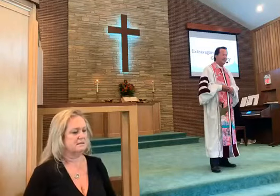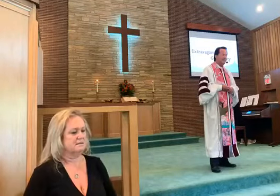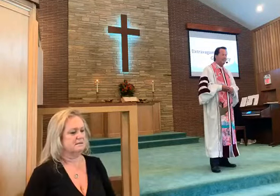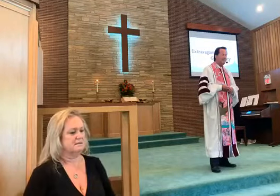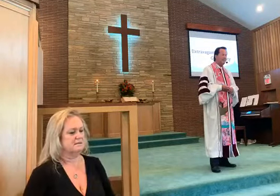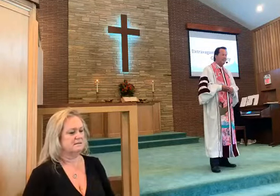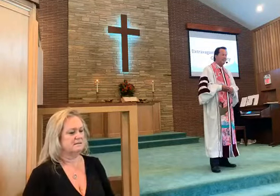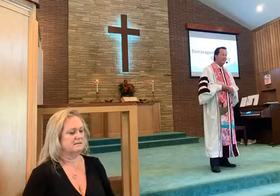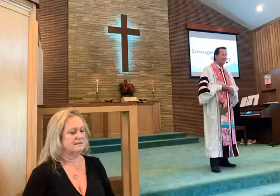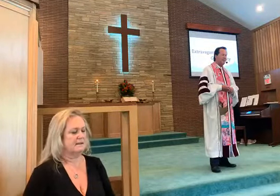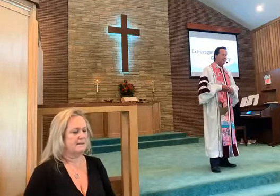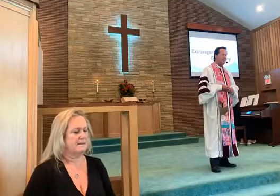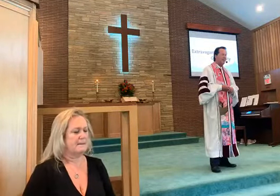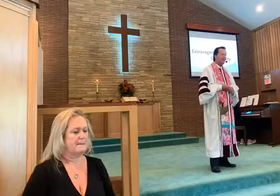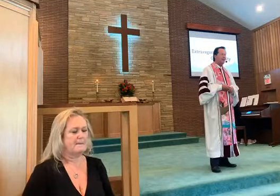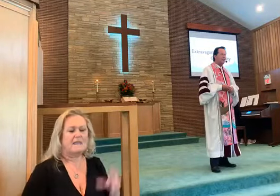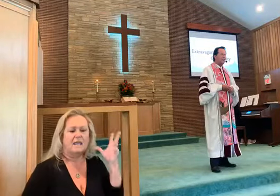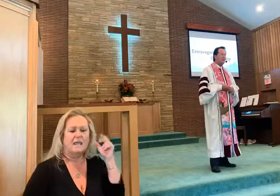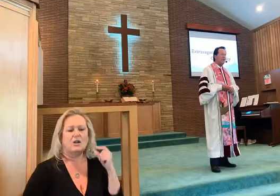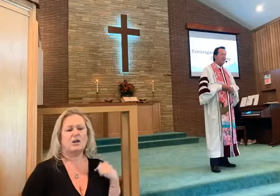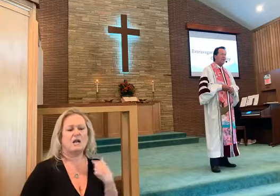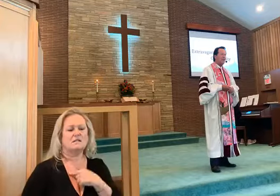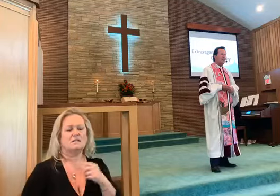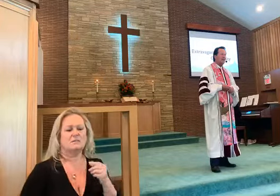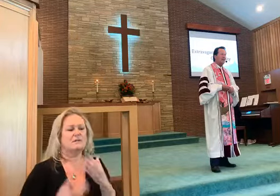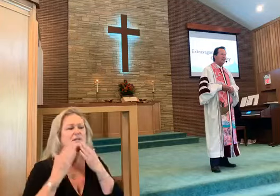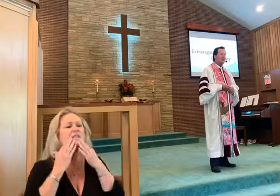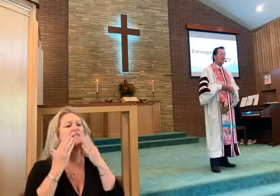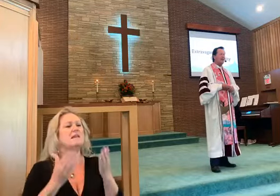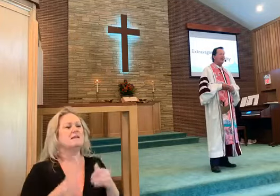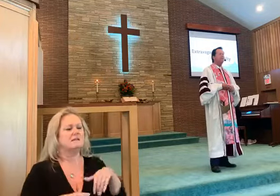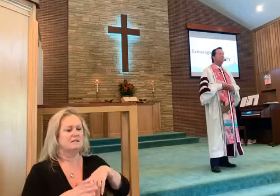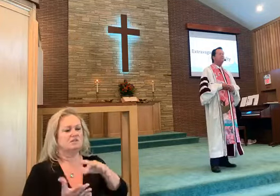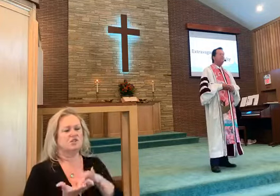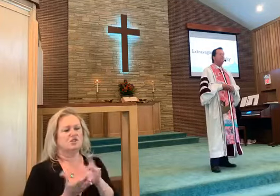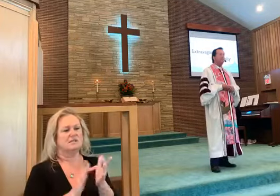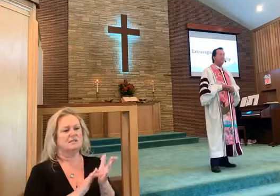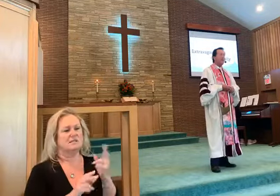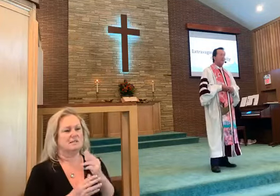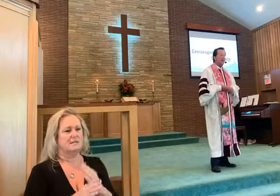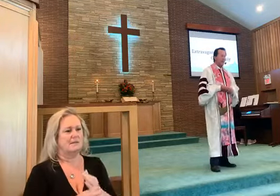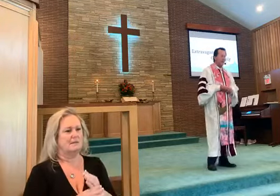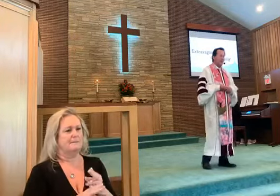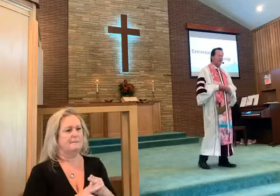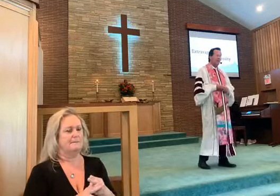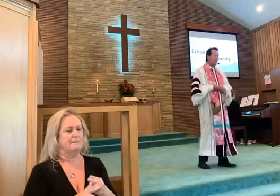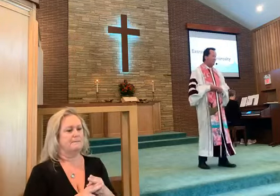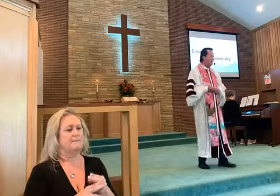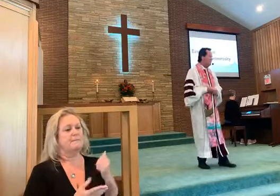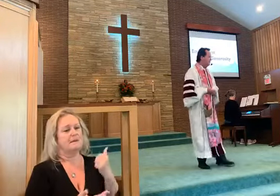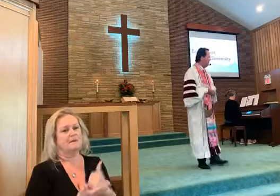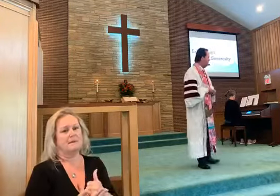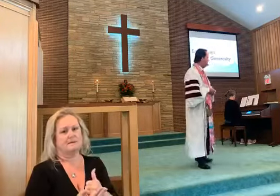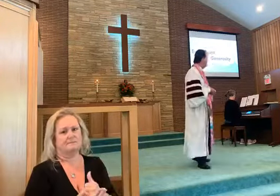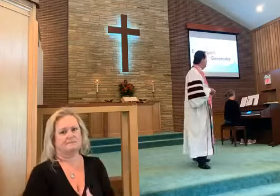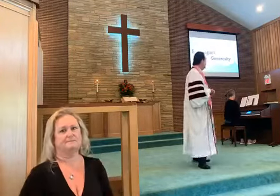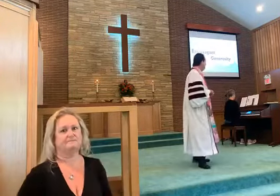Hear us as we say thanks now in Jesus' name. Amen.